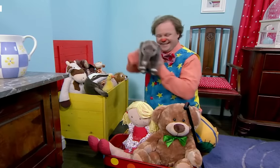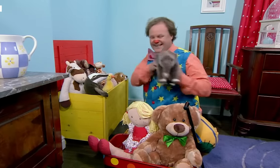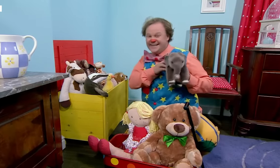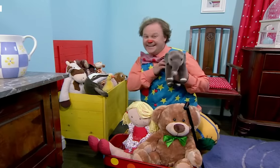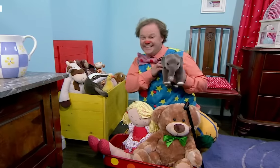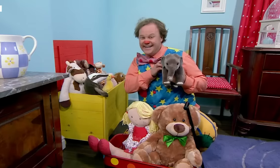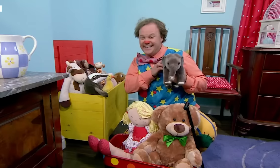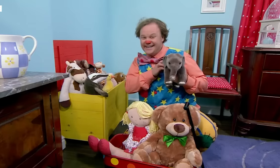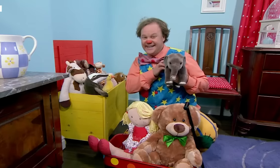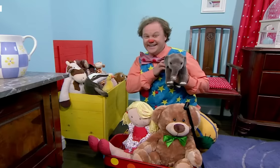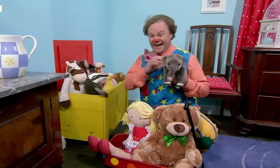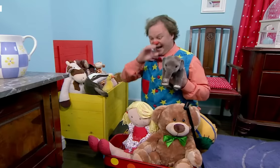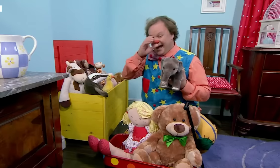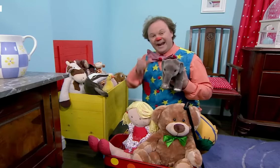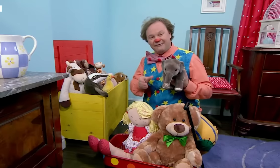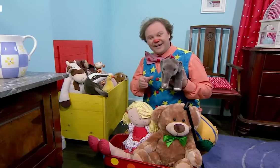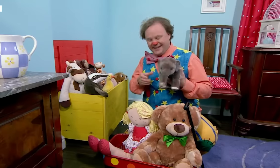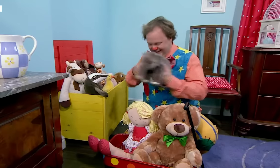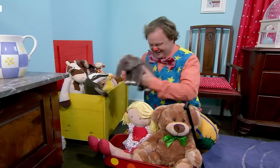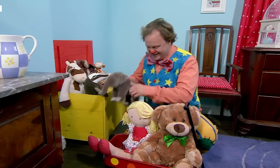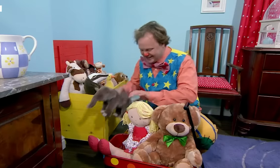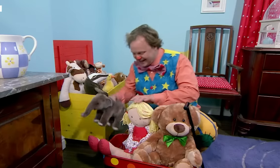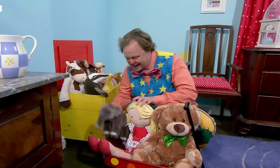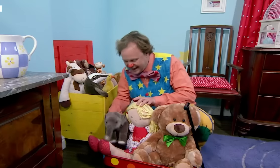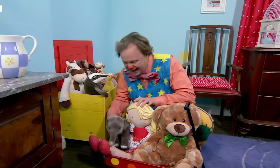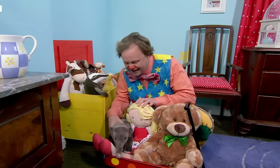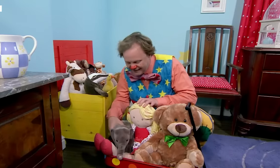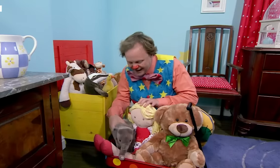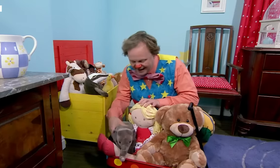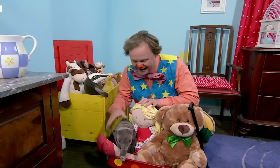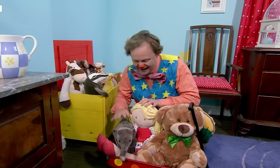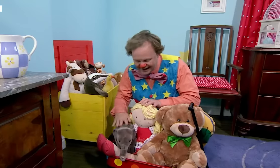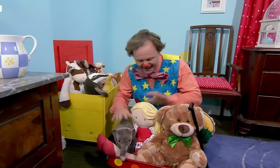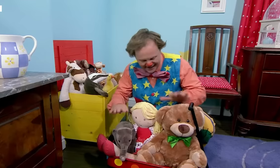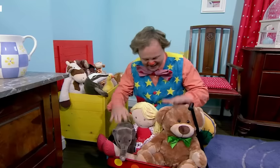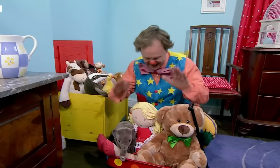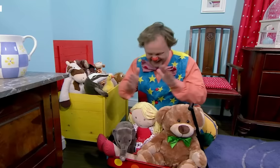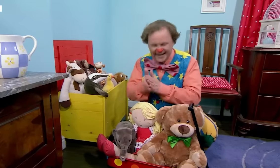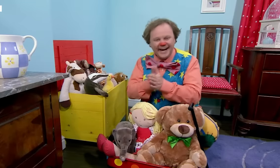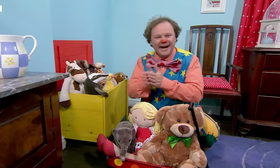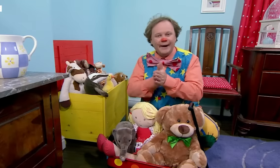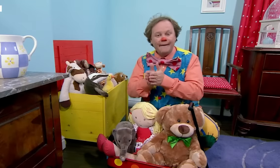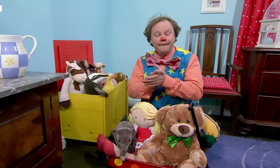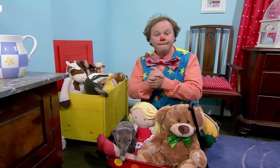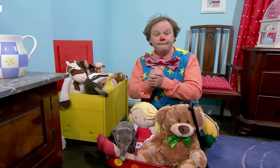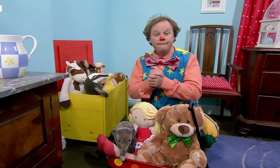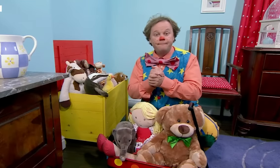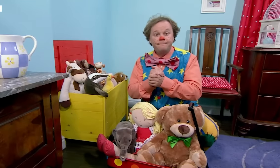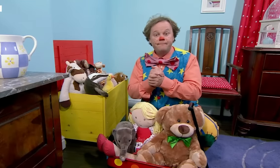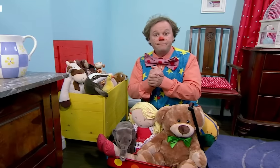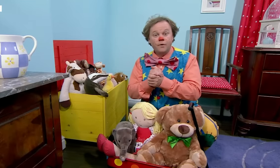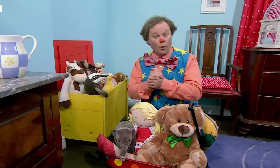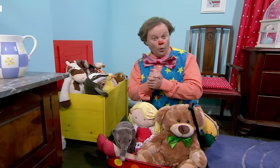Hello, Elephant. Elephant! There we are. What are you taking your friends, Mr. Tumble?